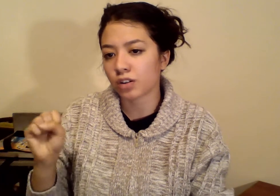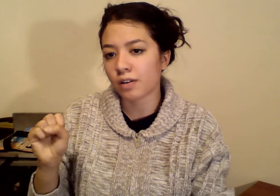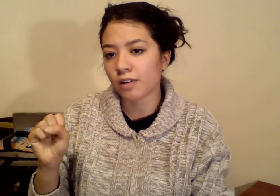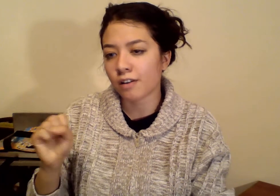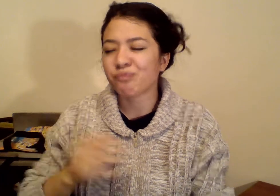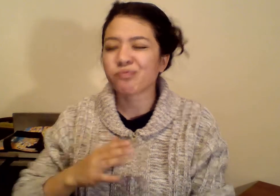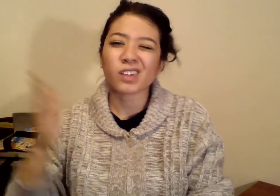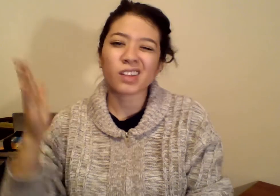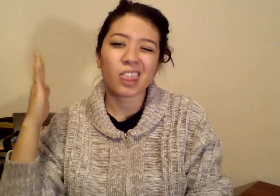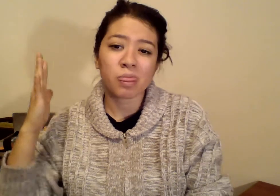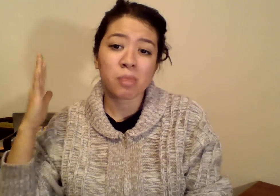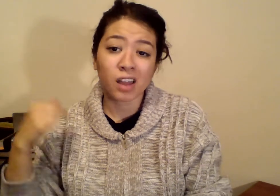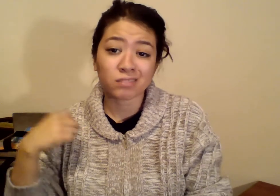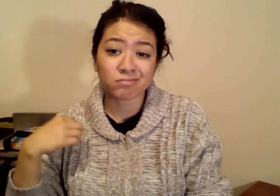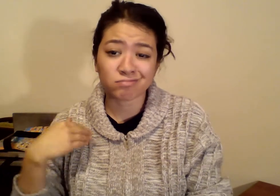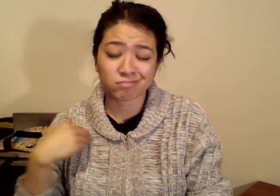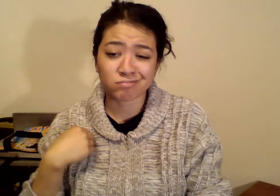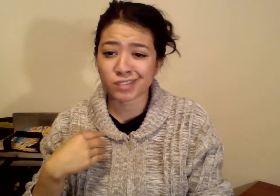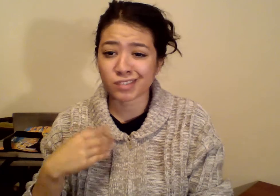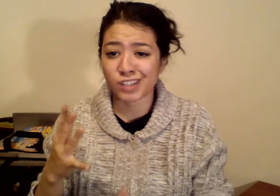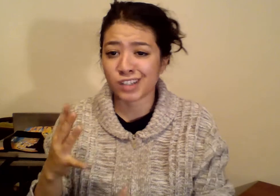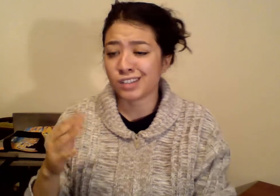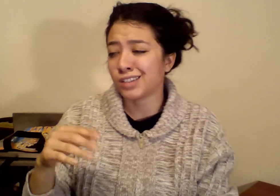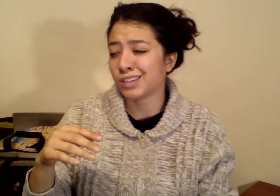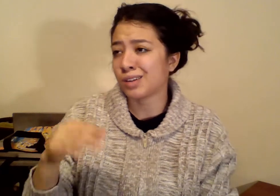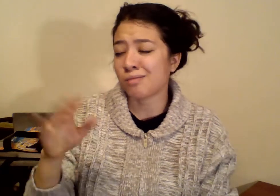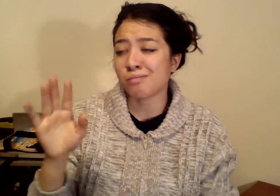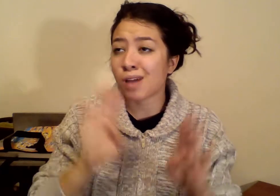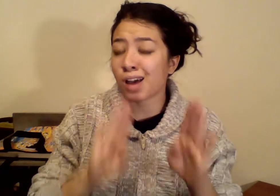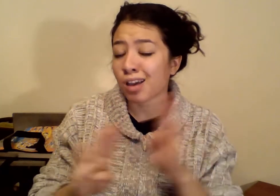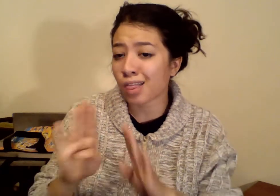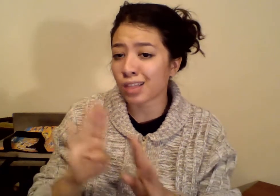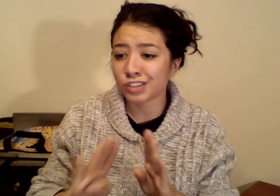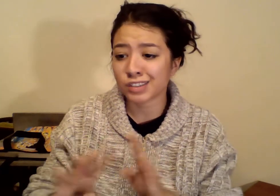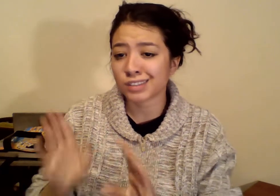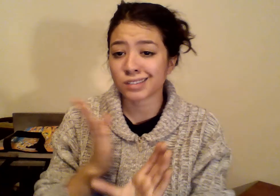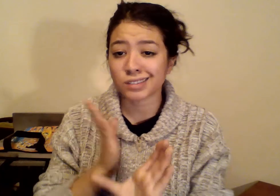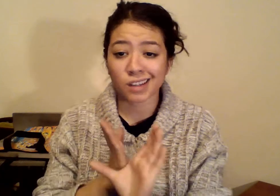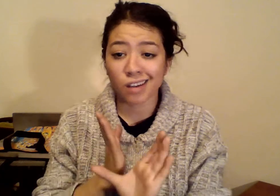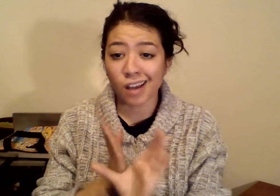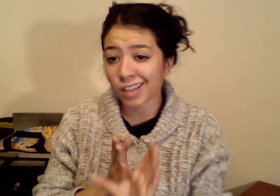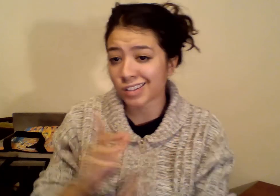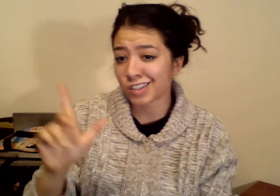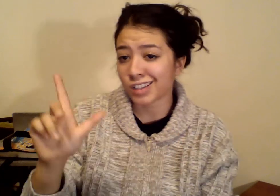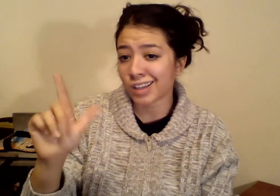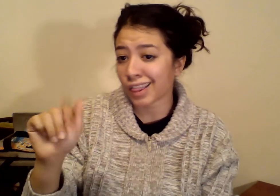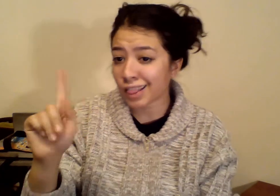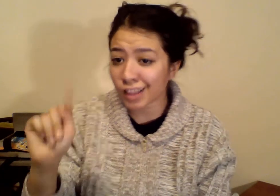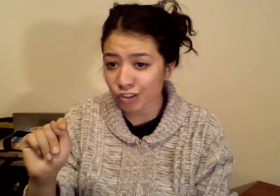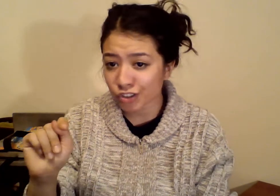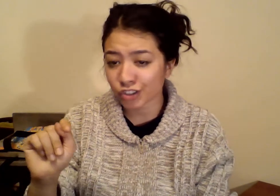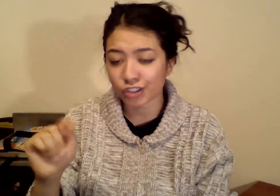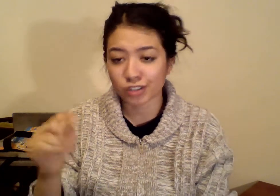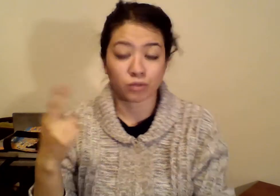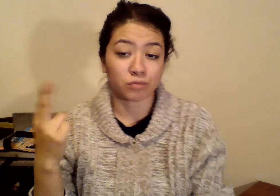done biology, sociology, psychology, literature, history, and I arranged my